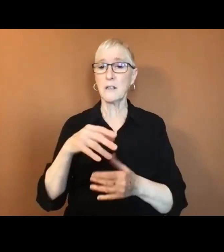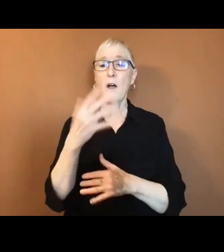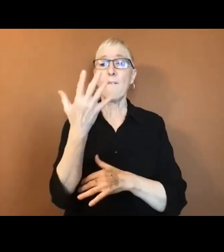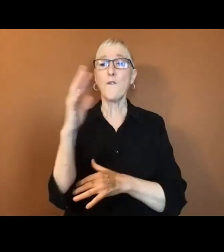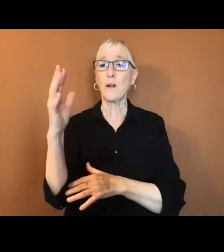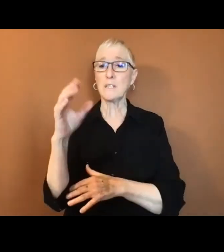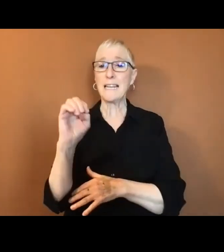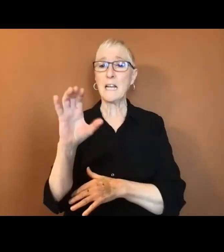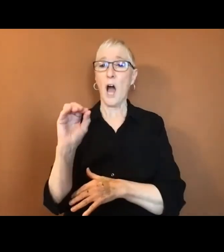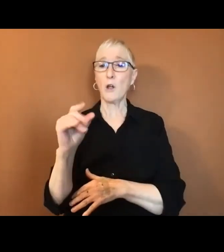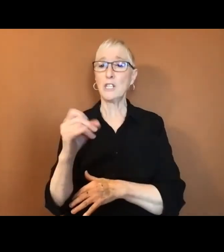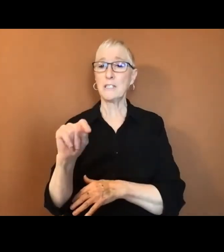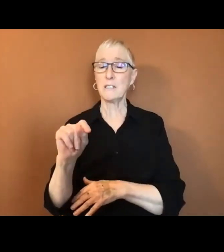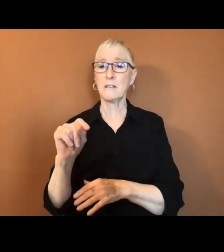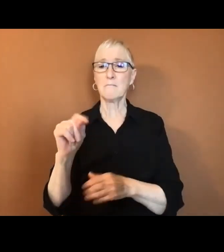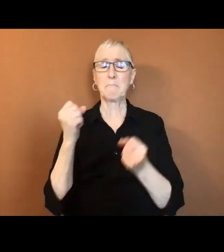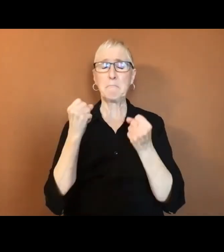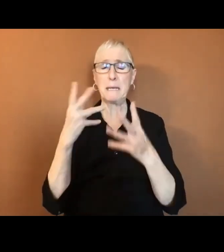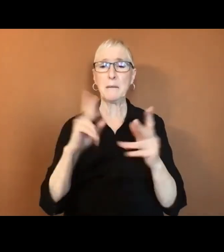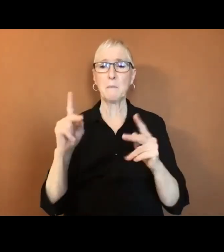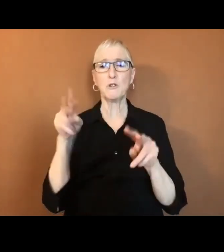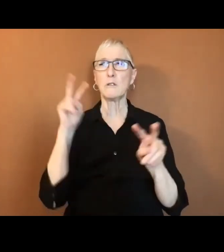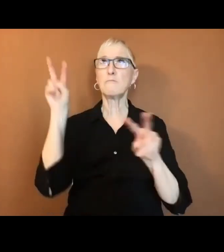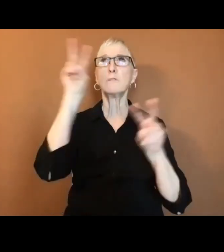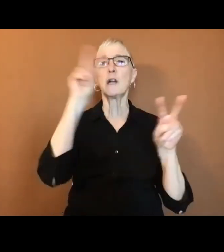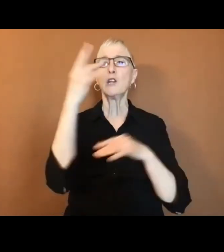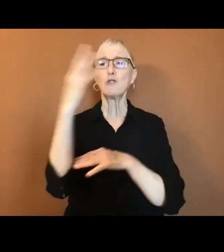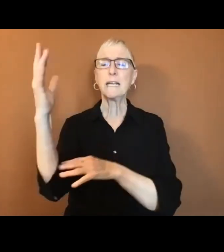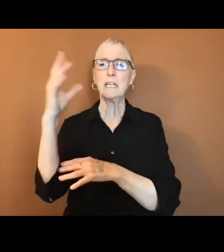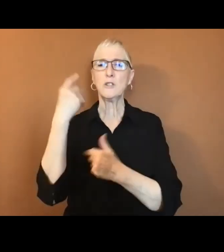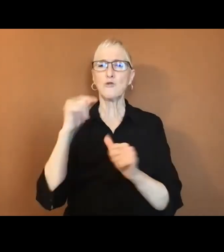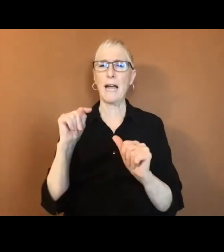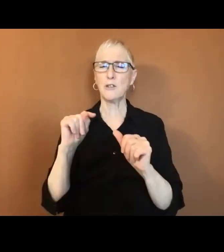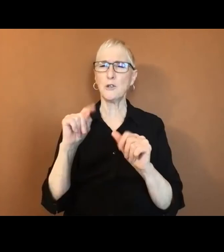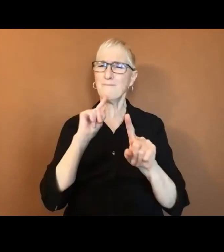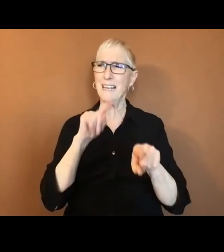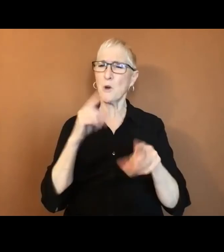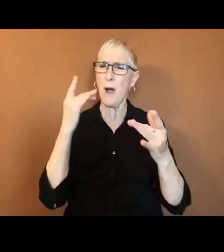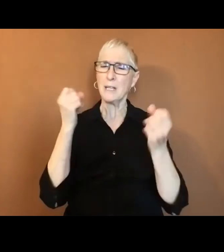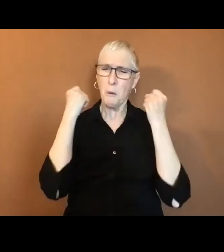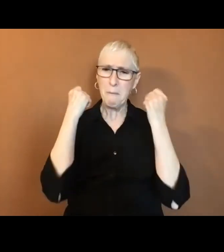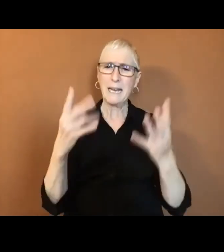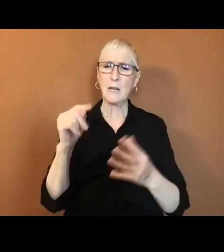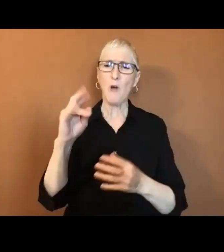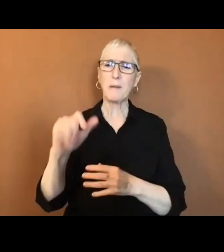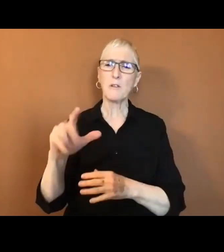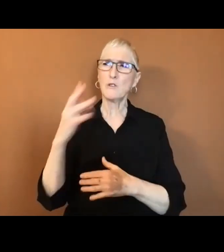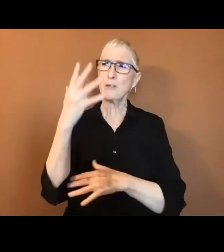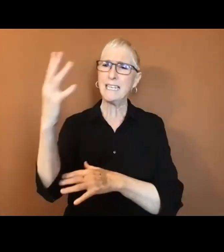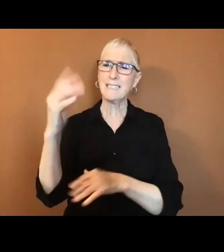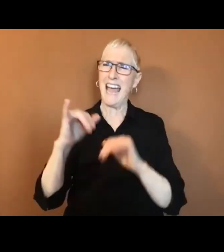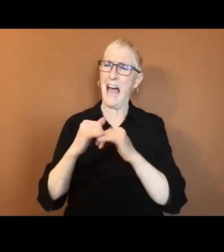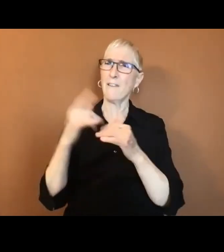ecologists. So we have a ton of people who just look at trees and try and crack why are there so many tropical trees and how could so many